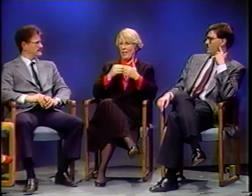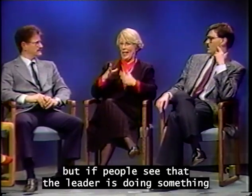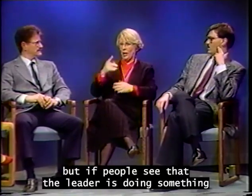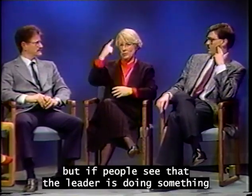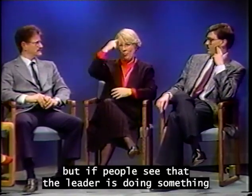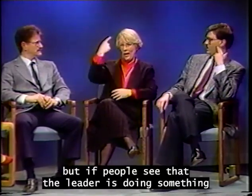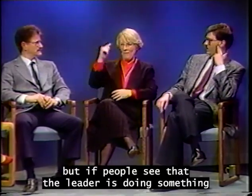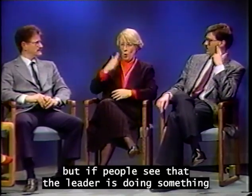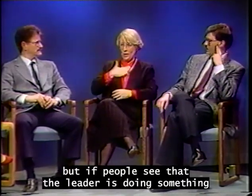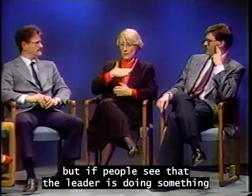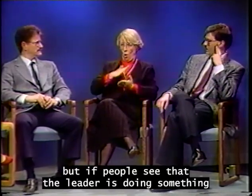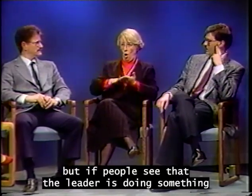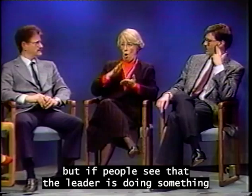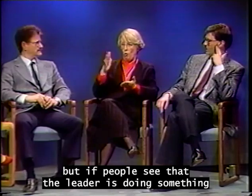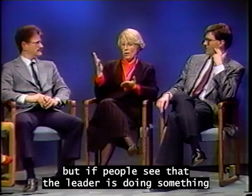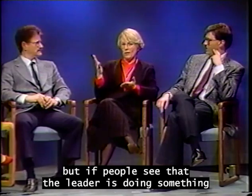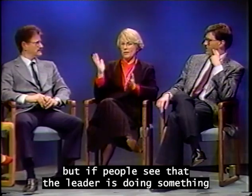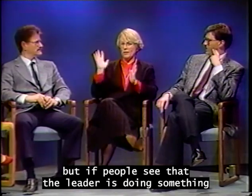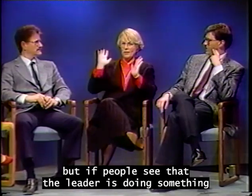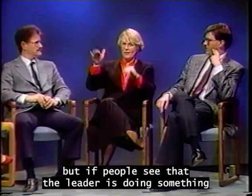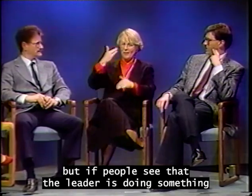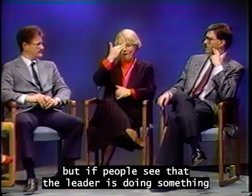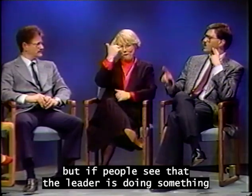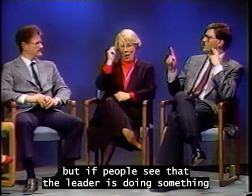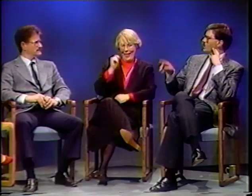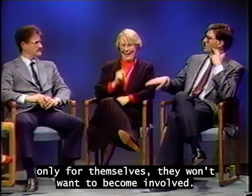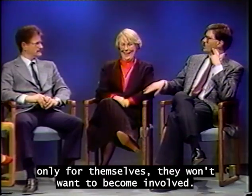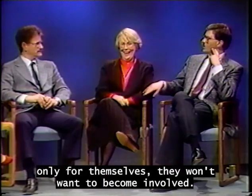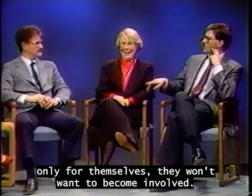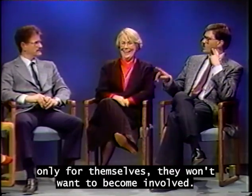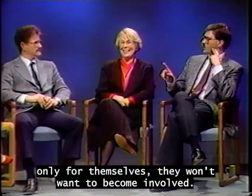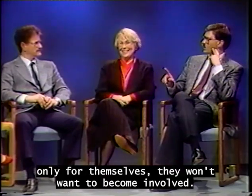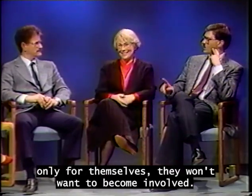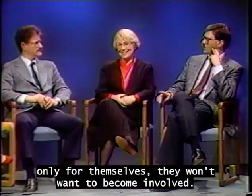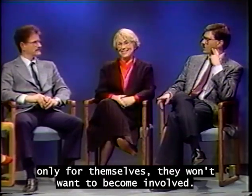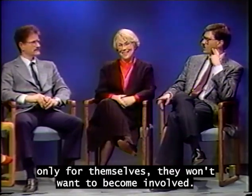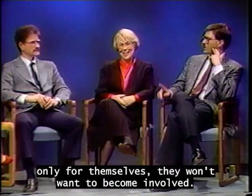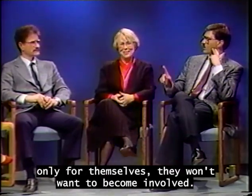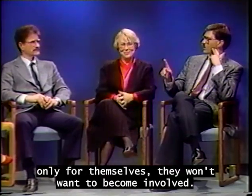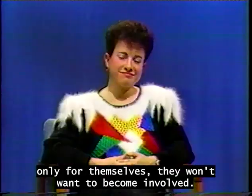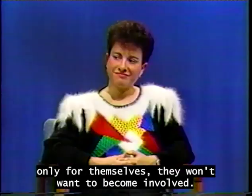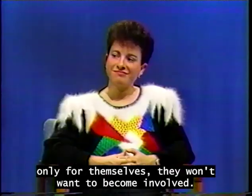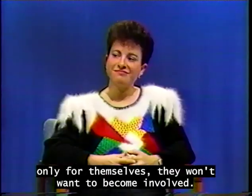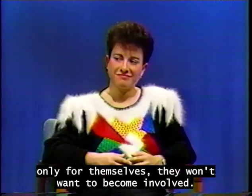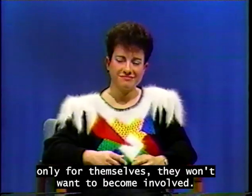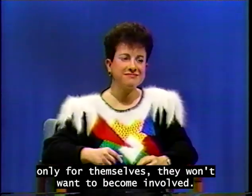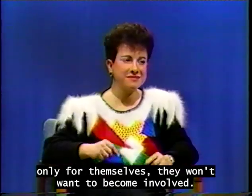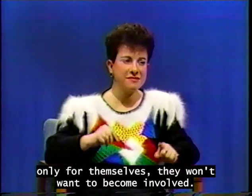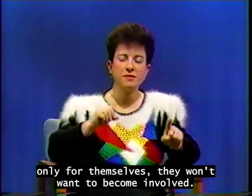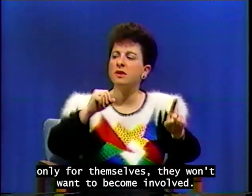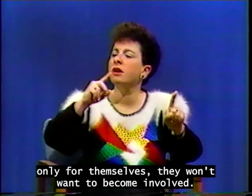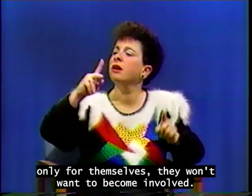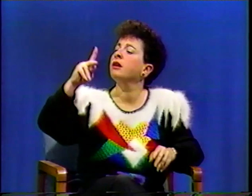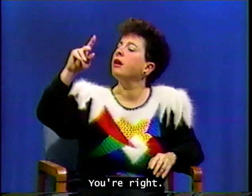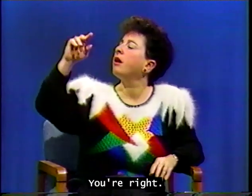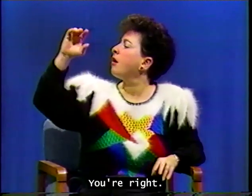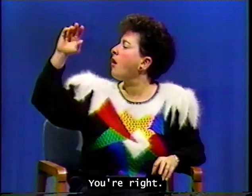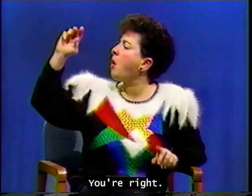But if people see that the leader is doing something only for themselves, they won't want to become involved. You're